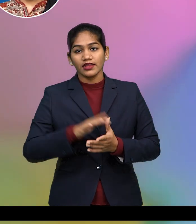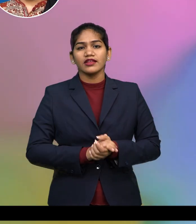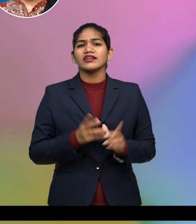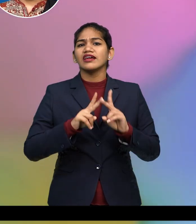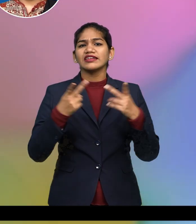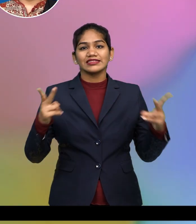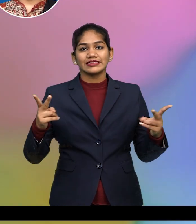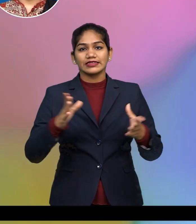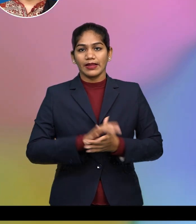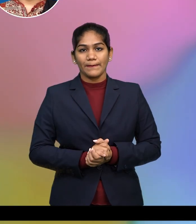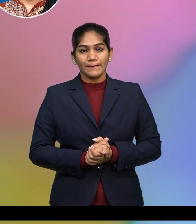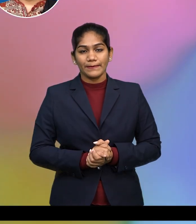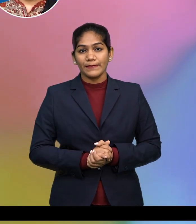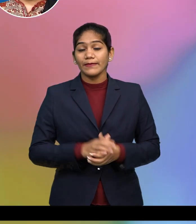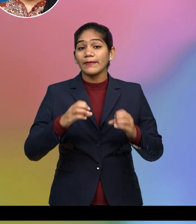etc.